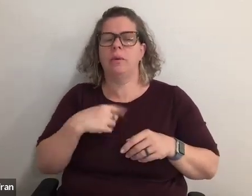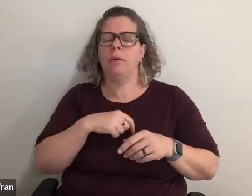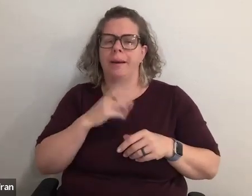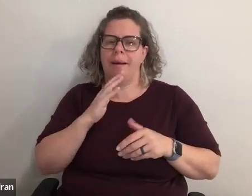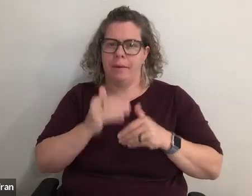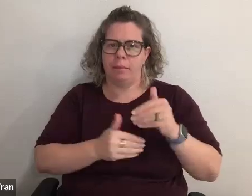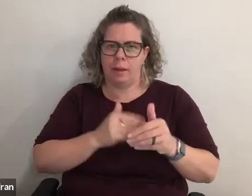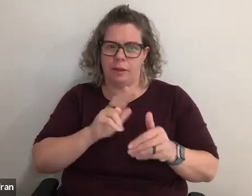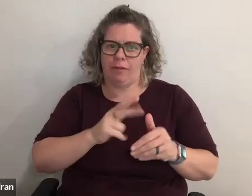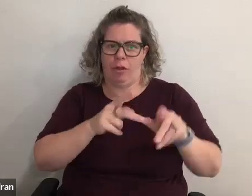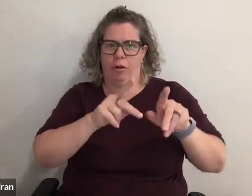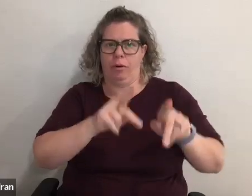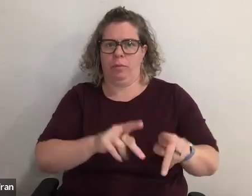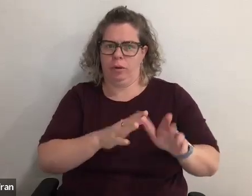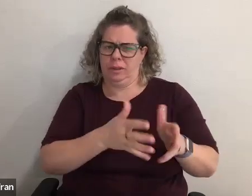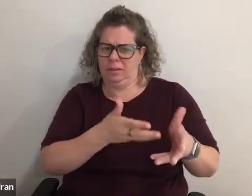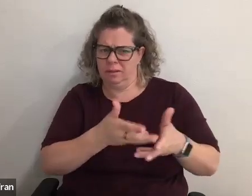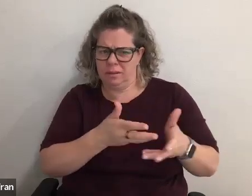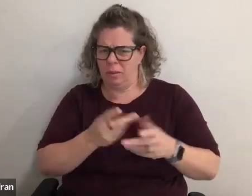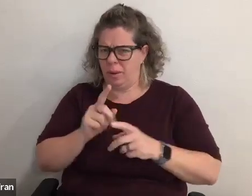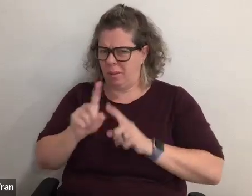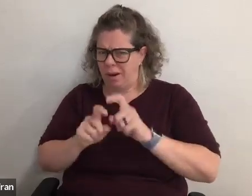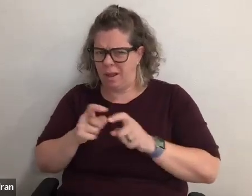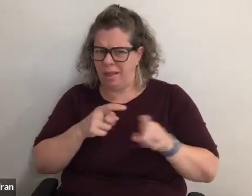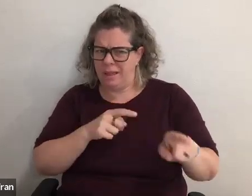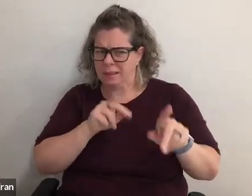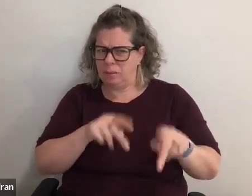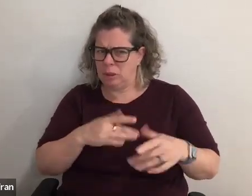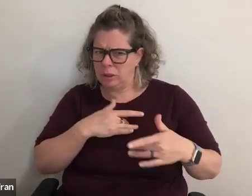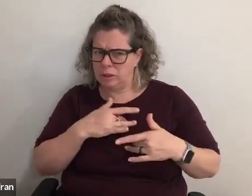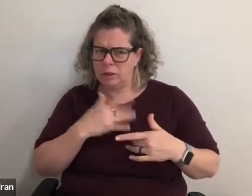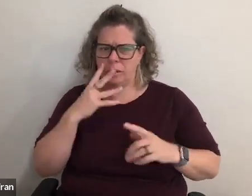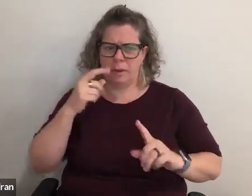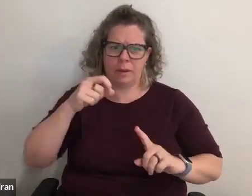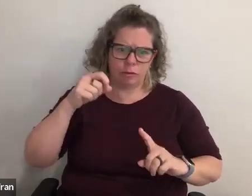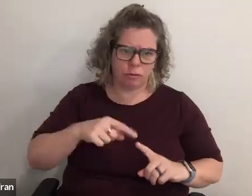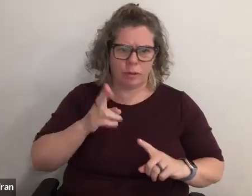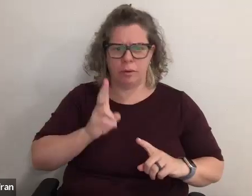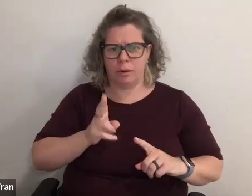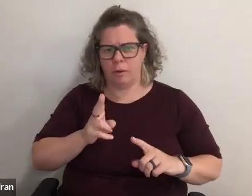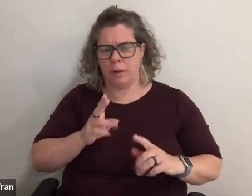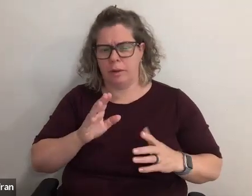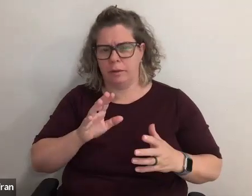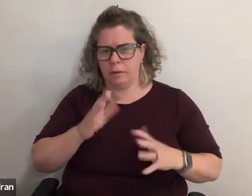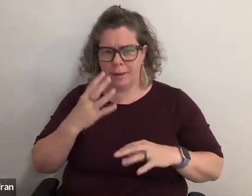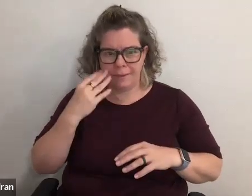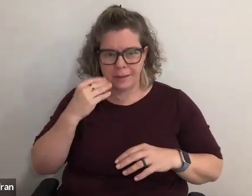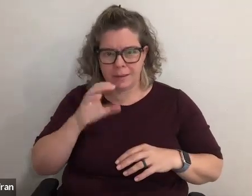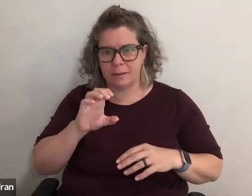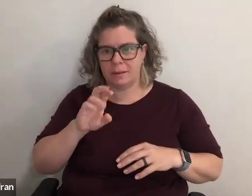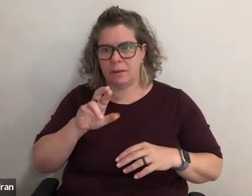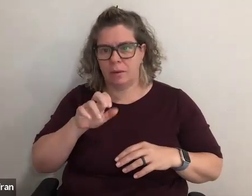want to figure out what is happening with the individual you're concerned about. Are there triggers or history of similar crises? What